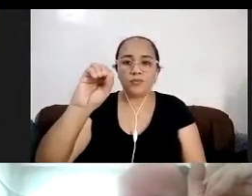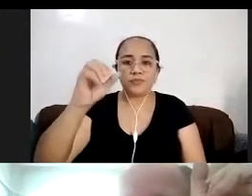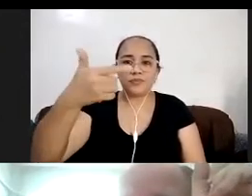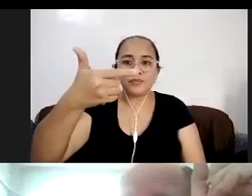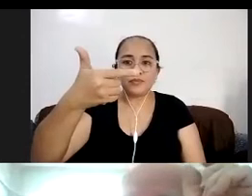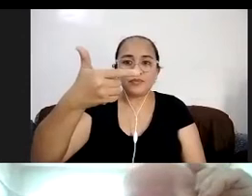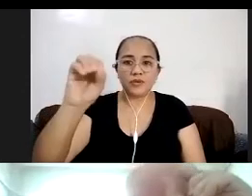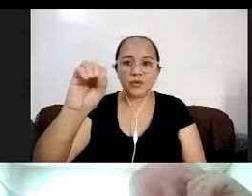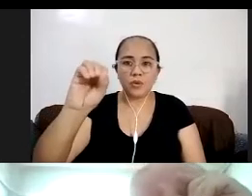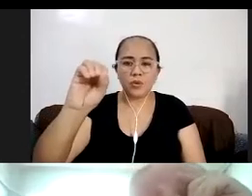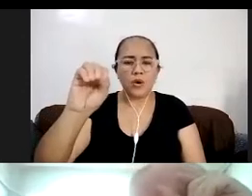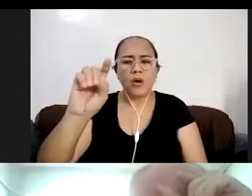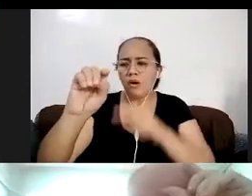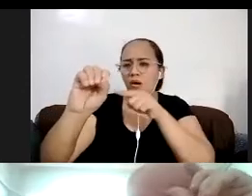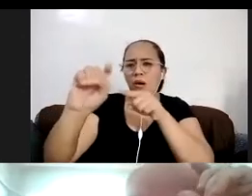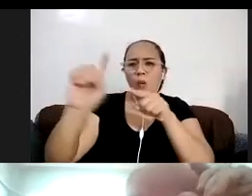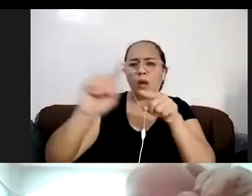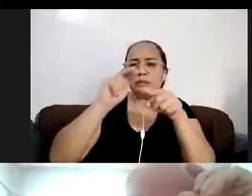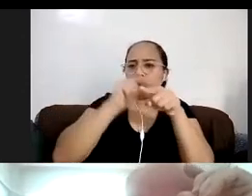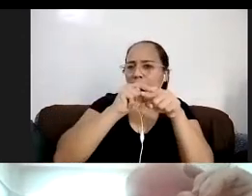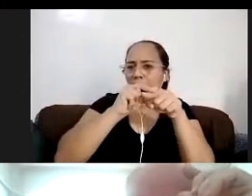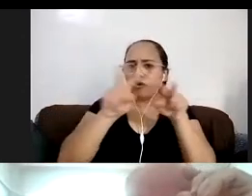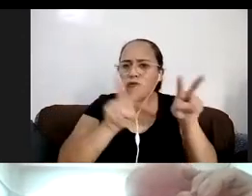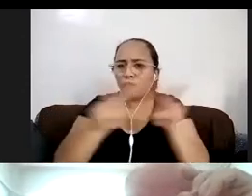Is that a noun or a verb or an adjective?